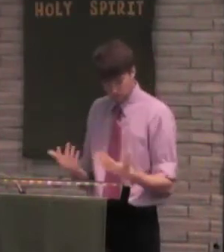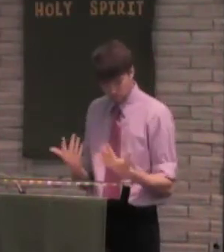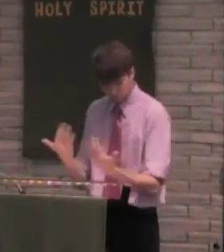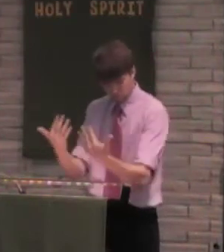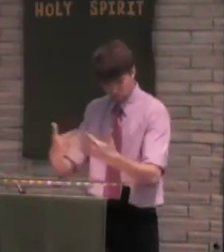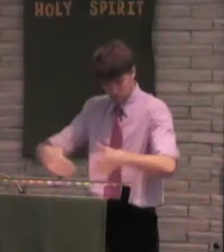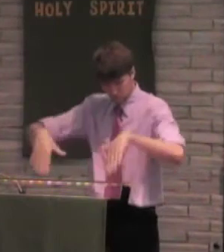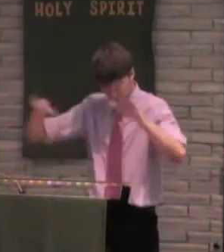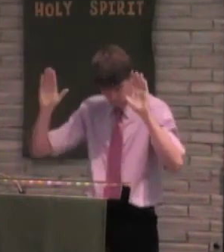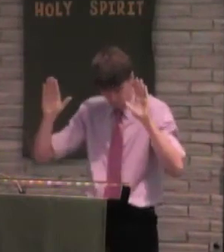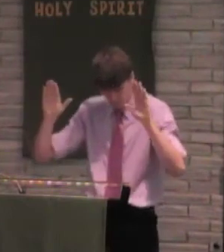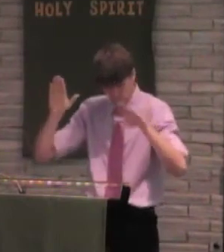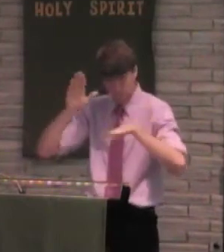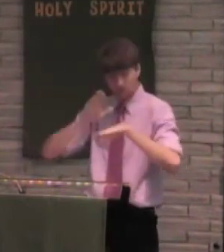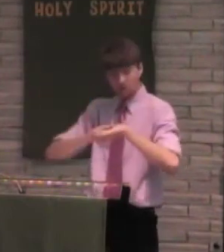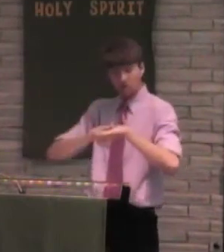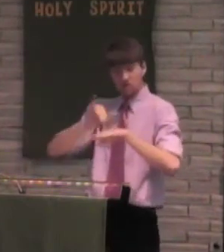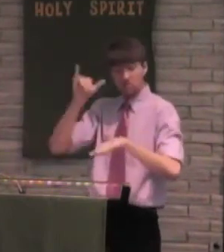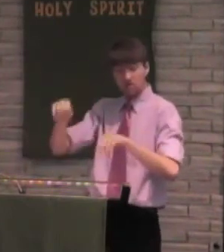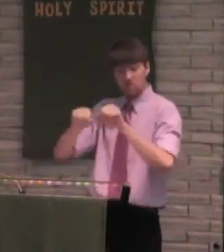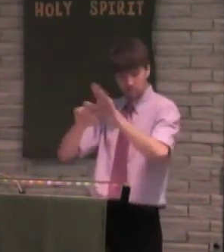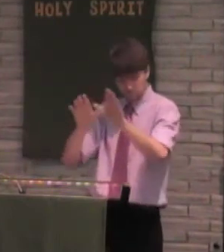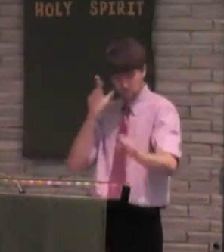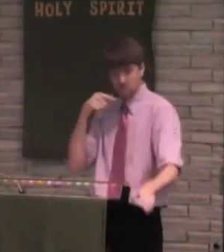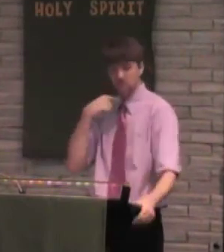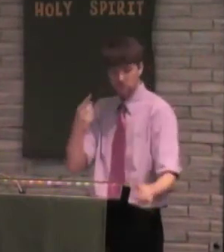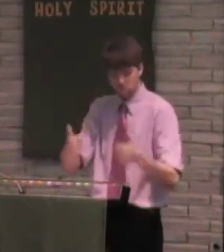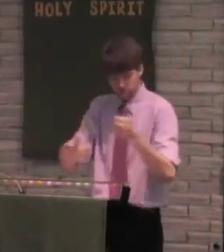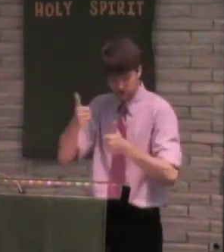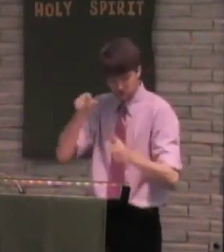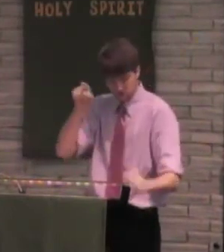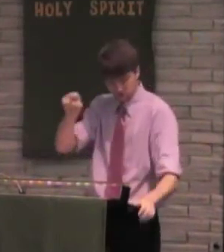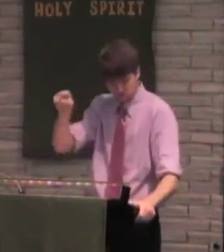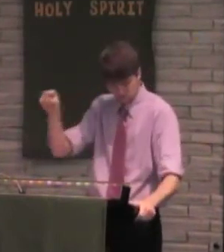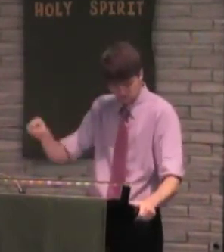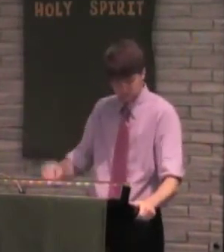Sacrifice him there as a burnt offering on one of the mountains I will tell you about.